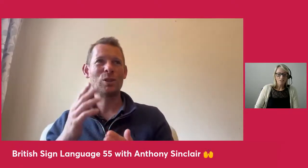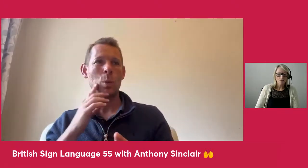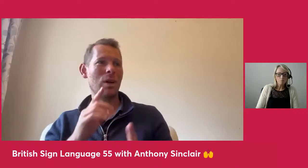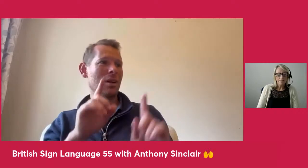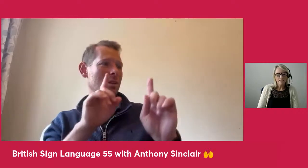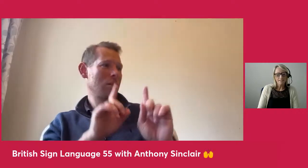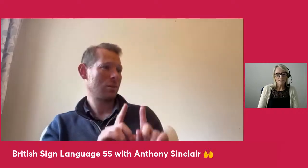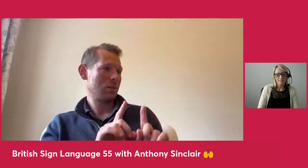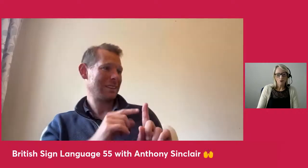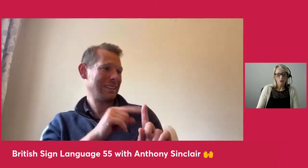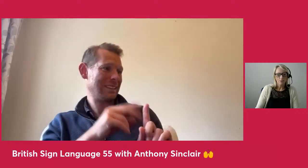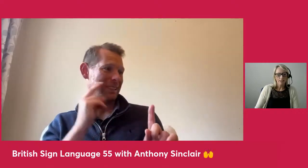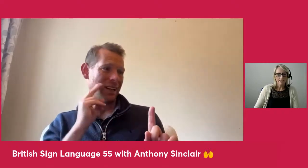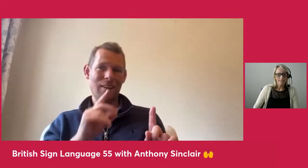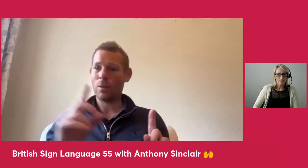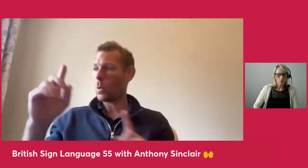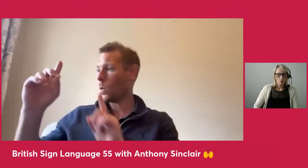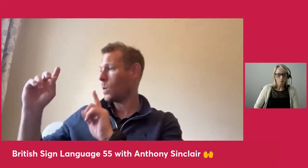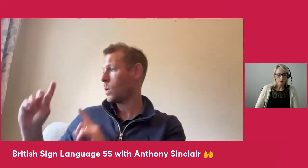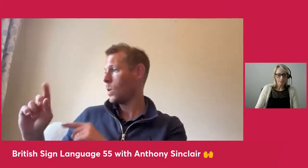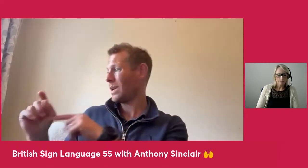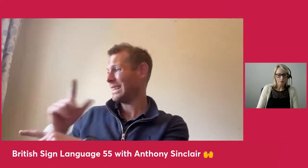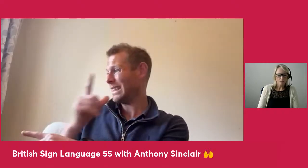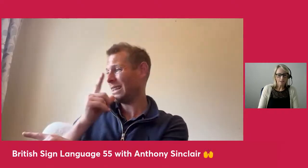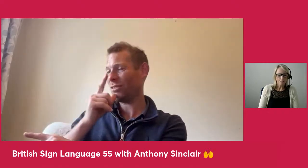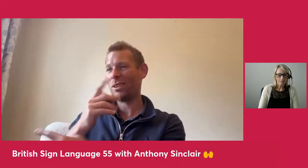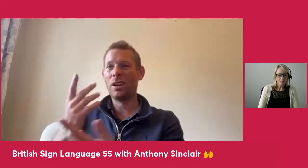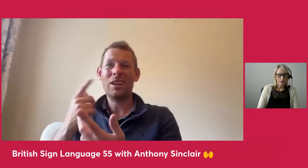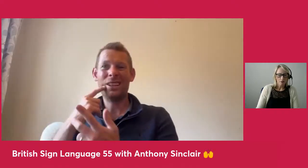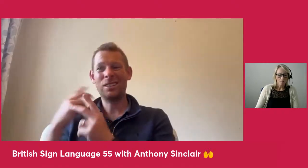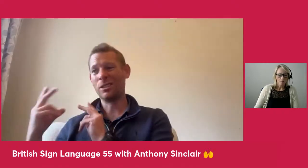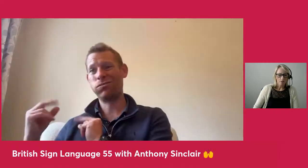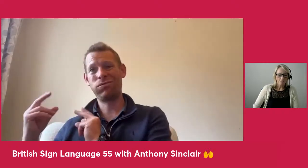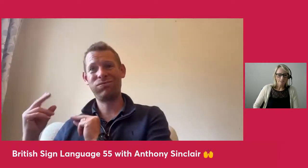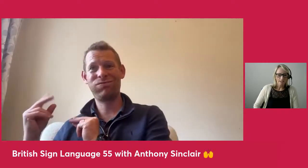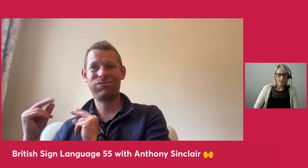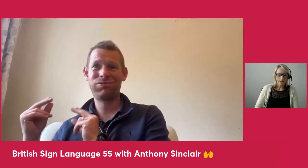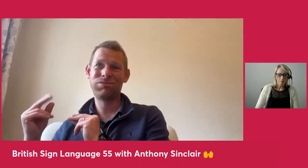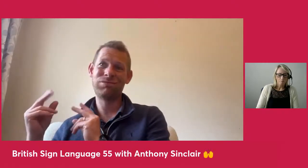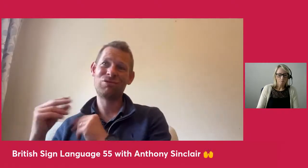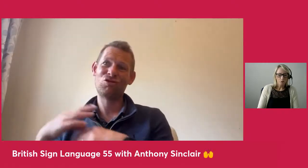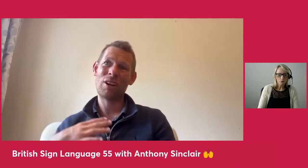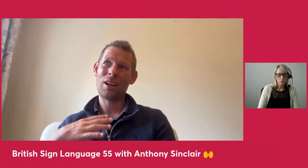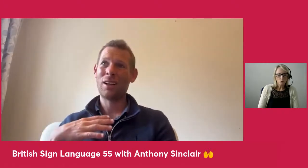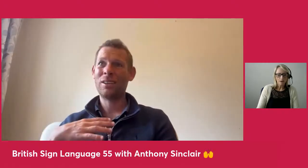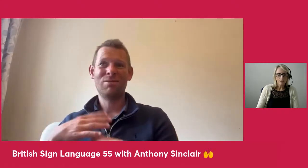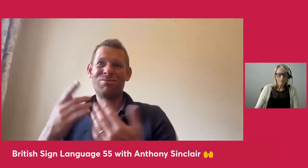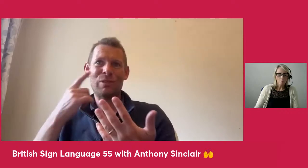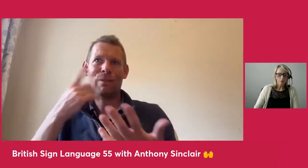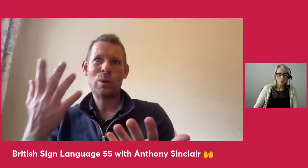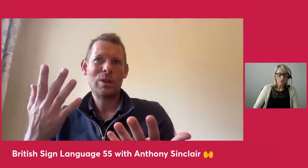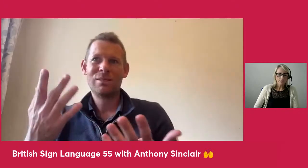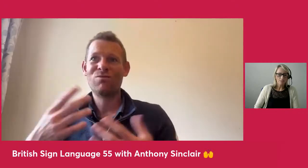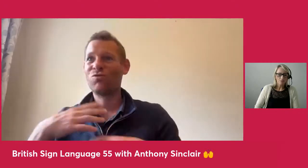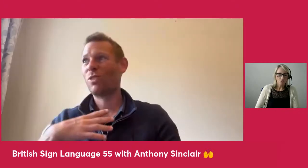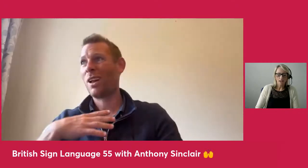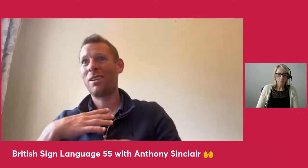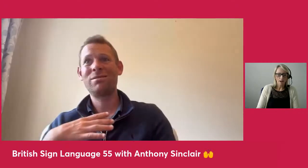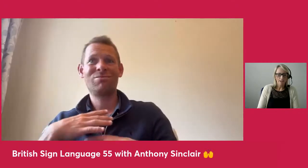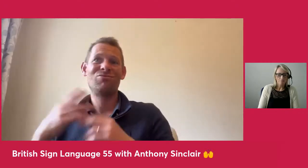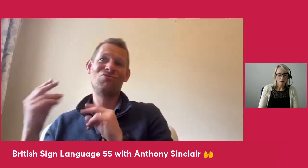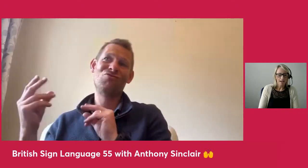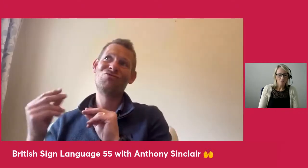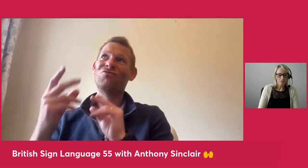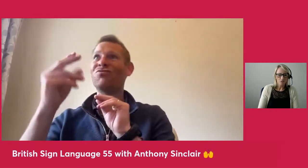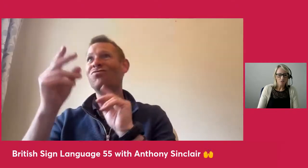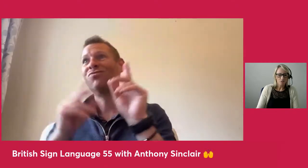And I don't mean to sound like it's an awful experience, but a hearing person can chat